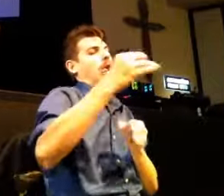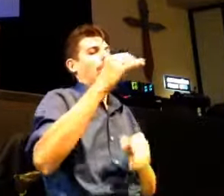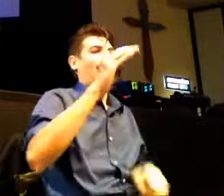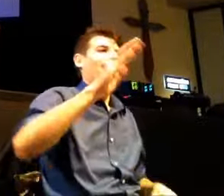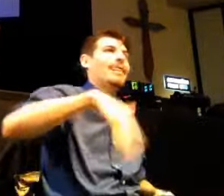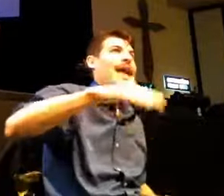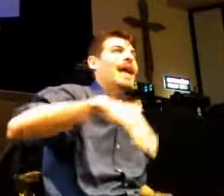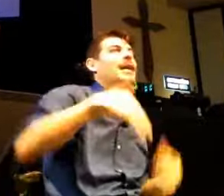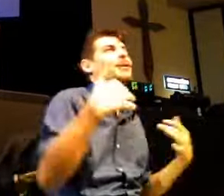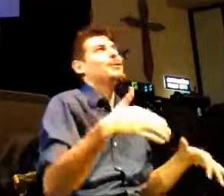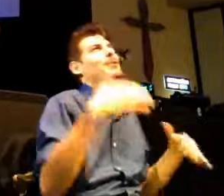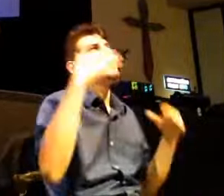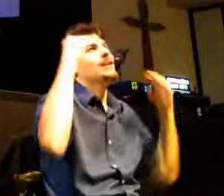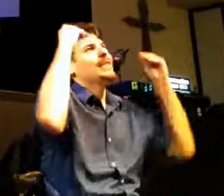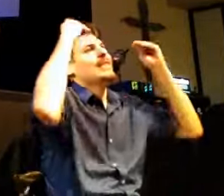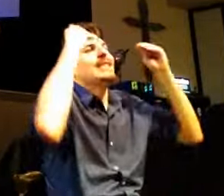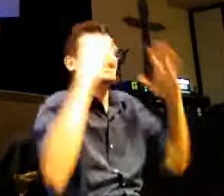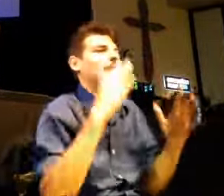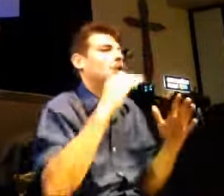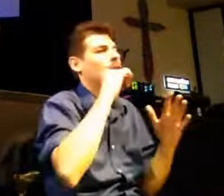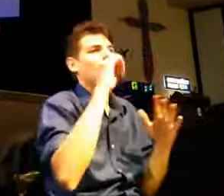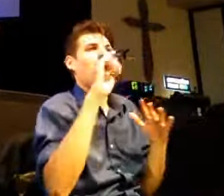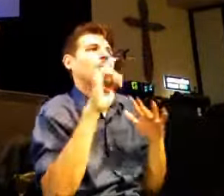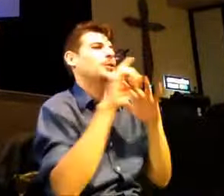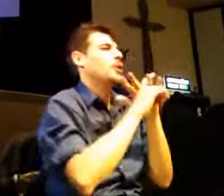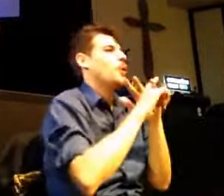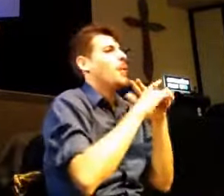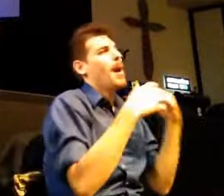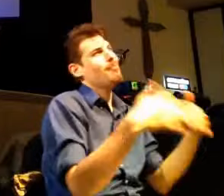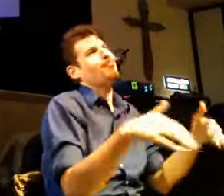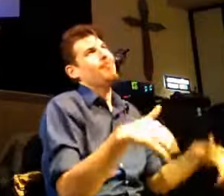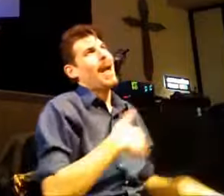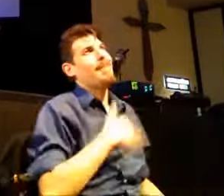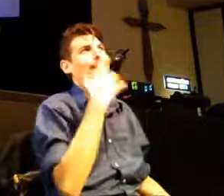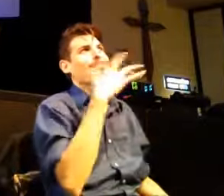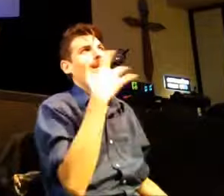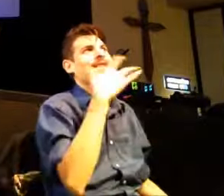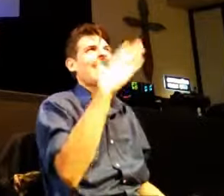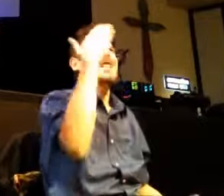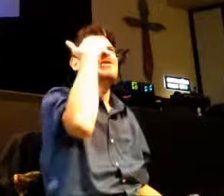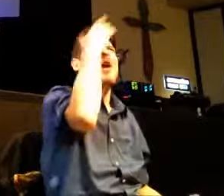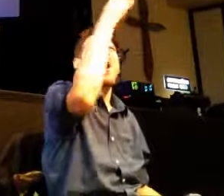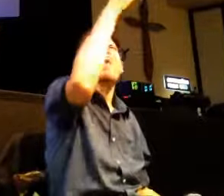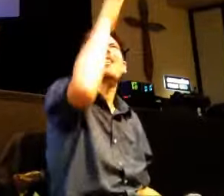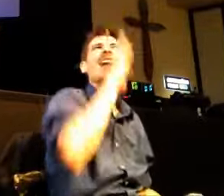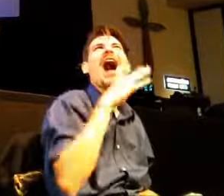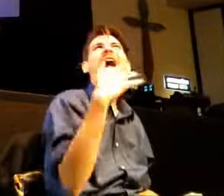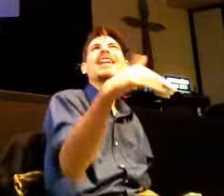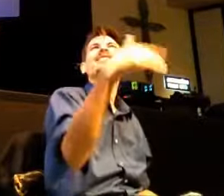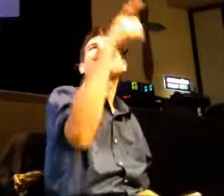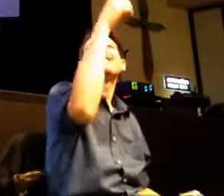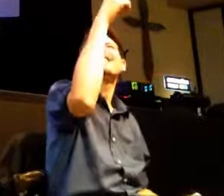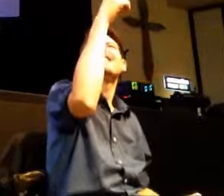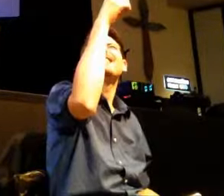professor didn't show up on exam day. I know there's a God now,